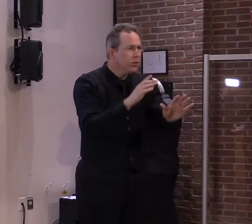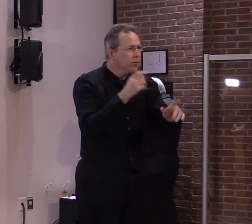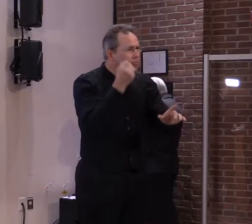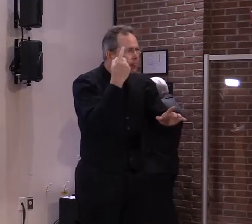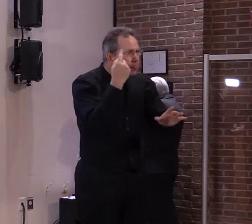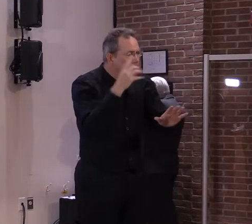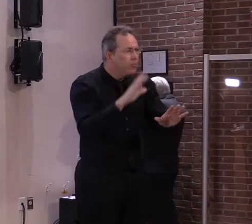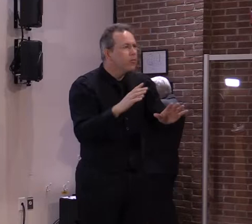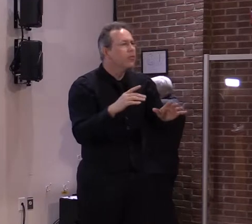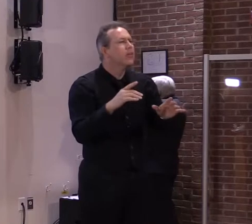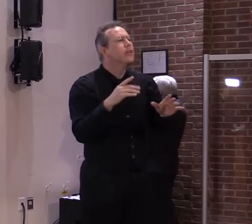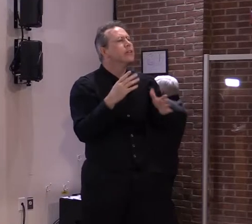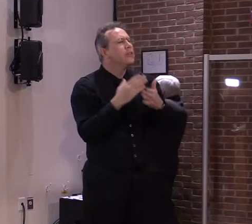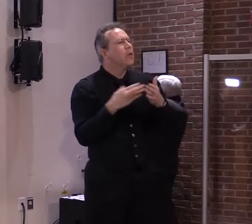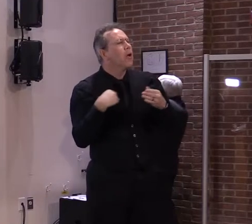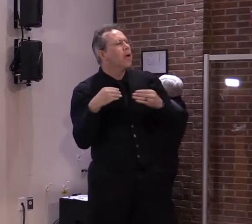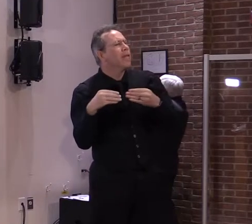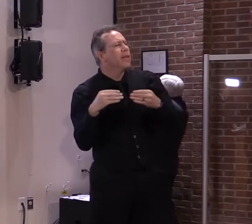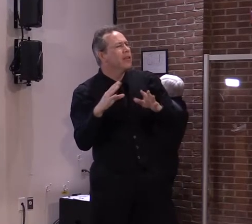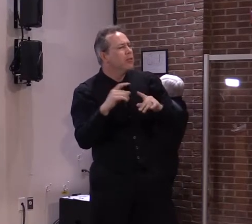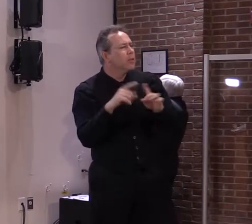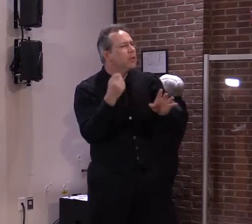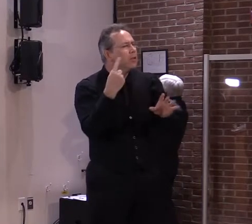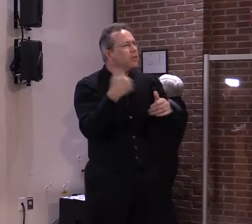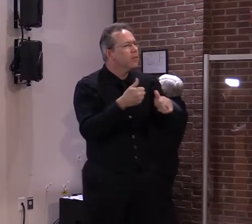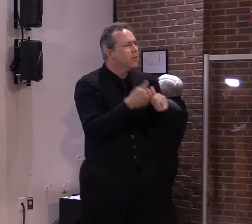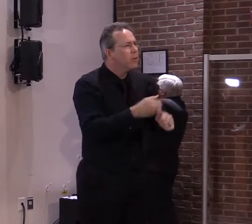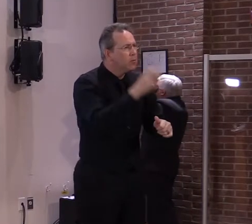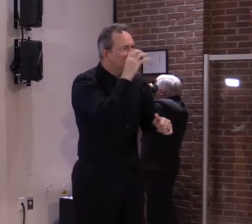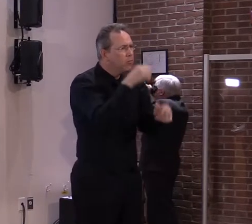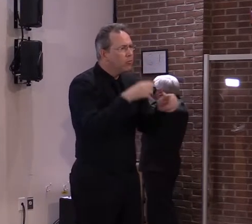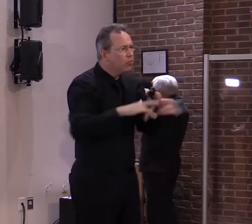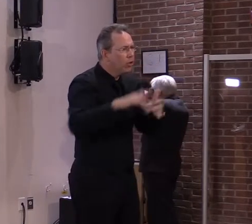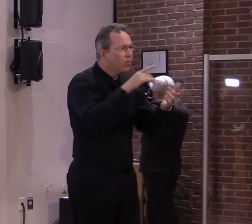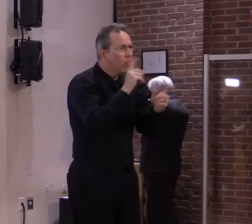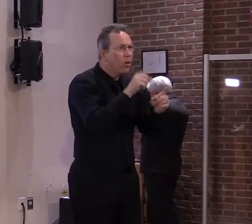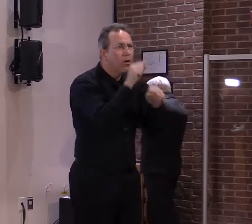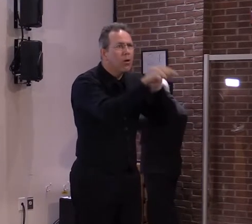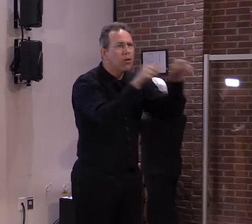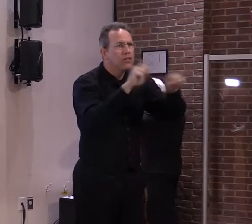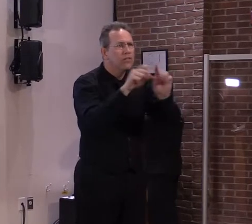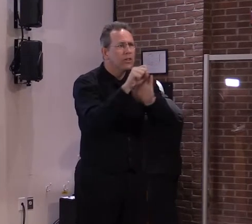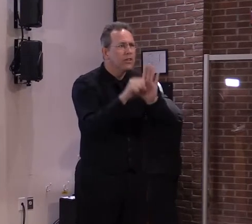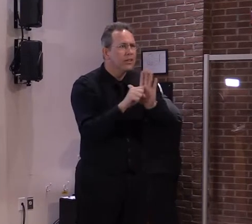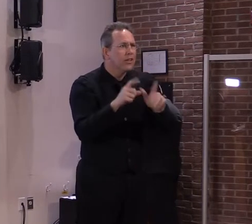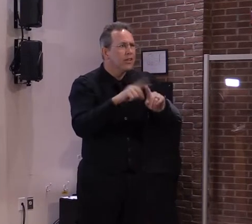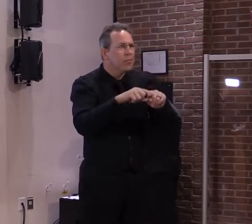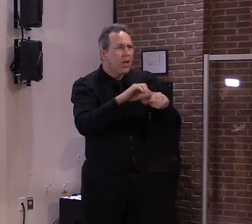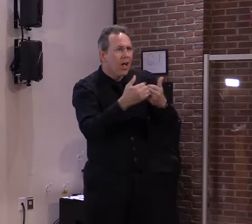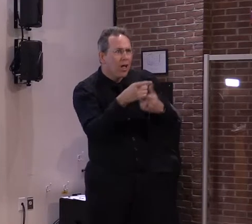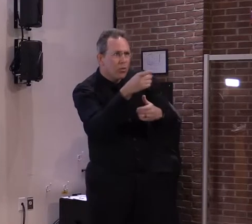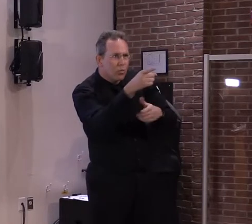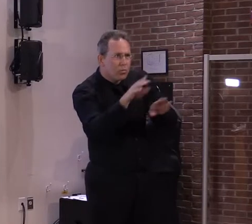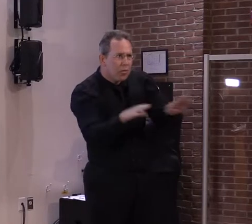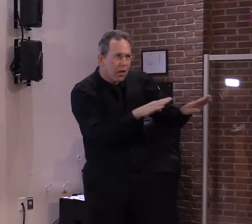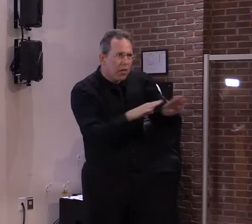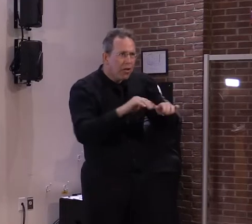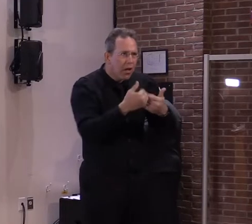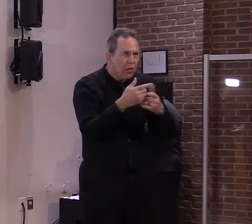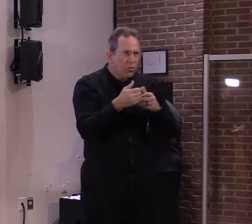neighbors, and it relies on unvaccinated Vermonters and visitors to do their part. With this